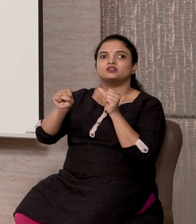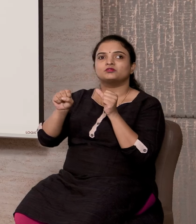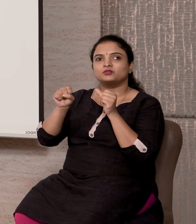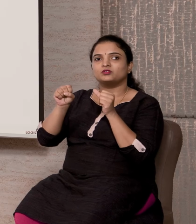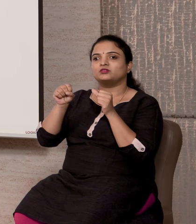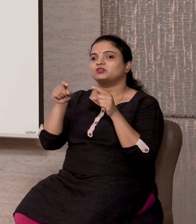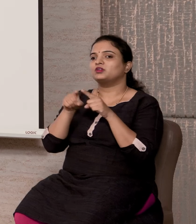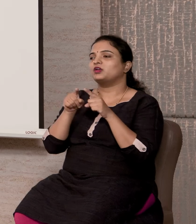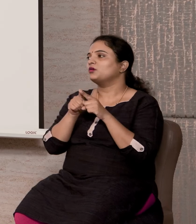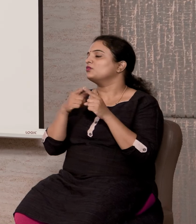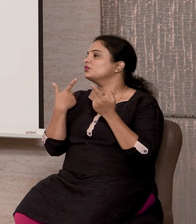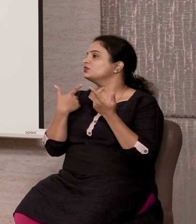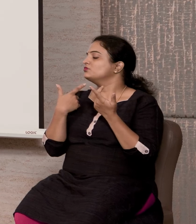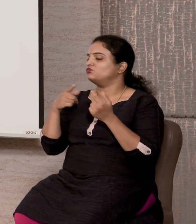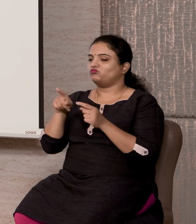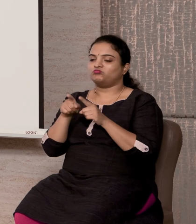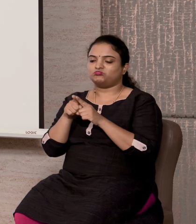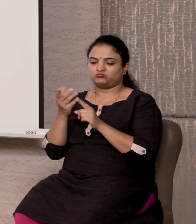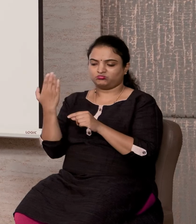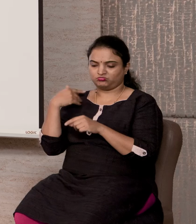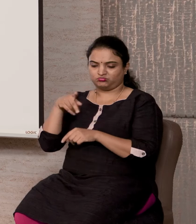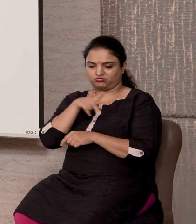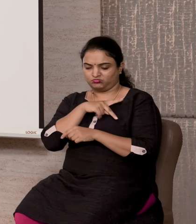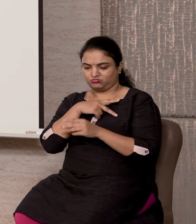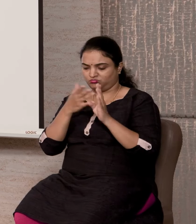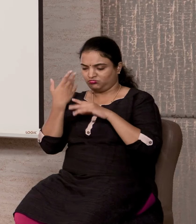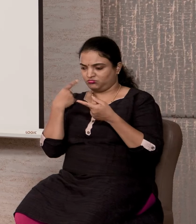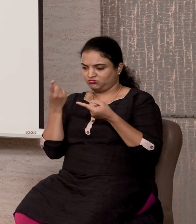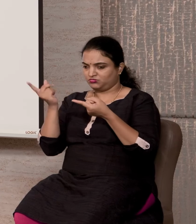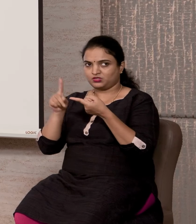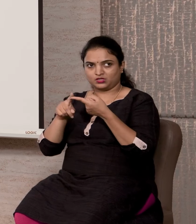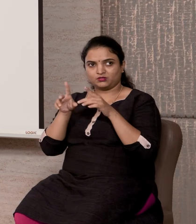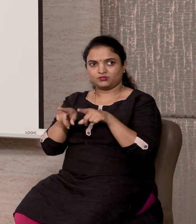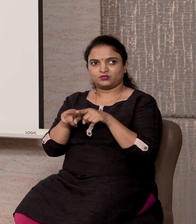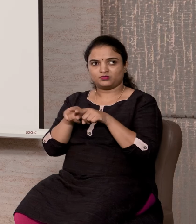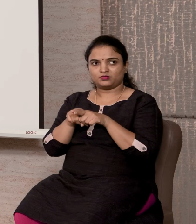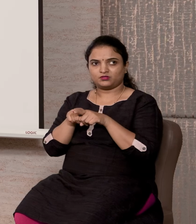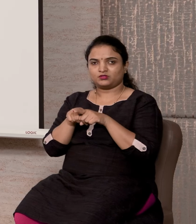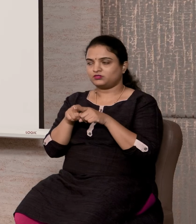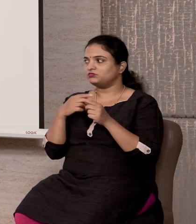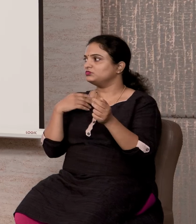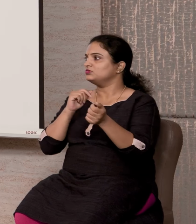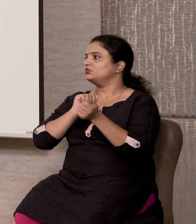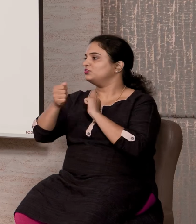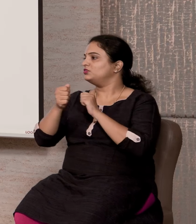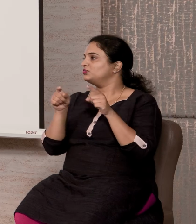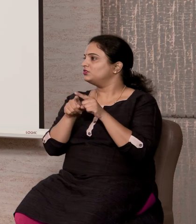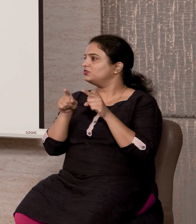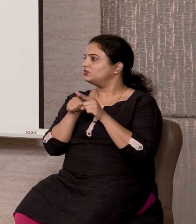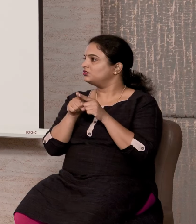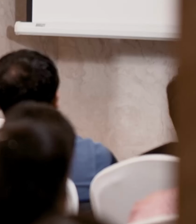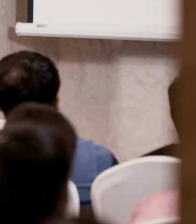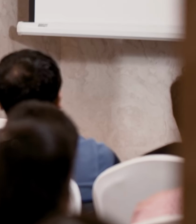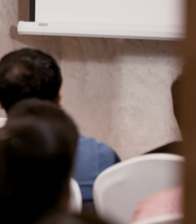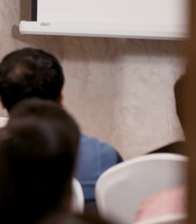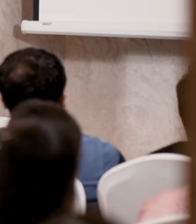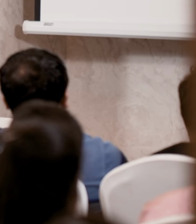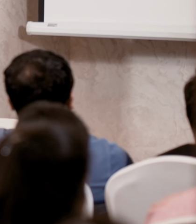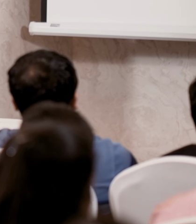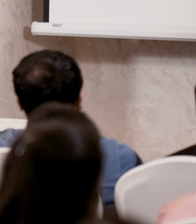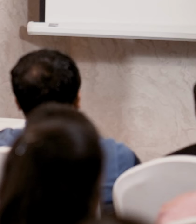of a personal incident, which a couple of you might know, where I had met with an accident, and maybe for a good 3-4